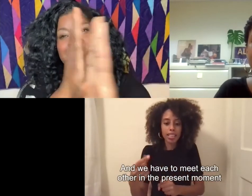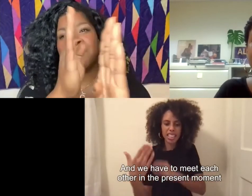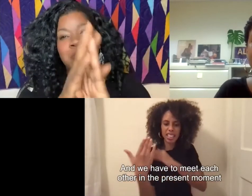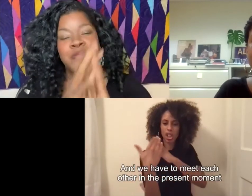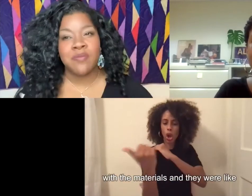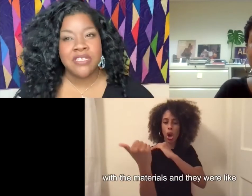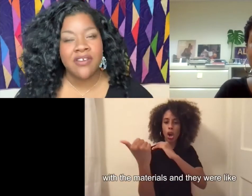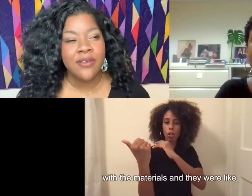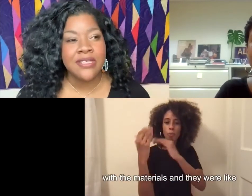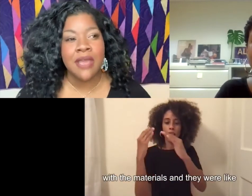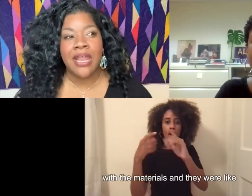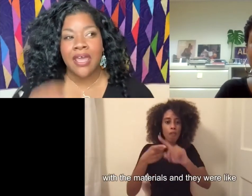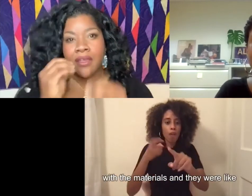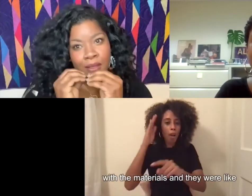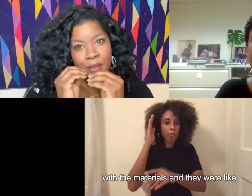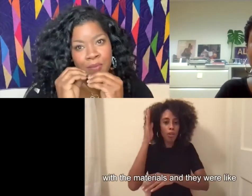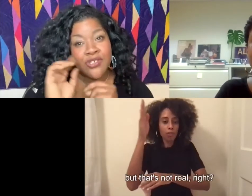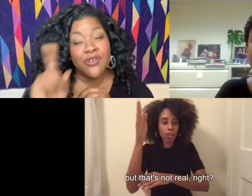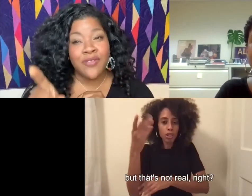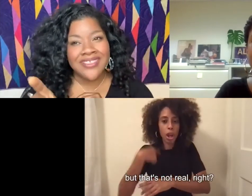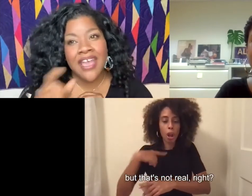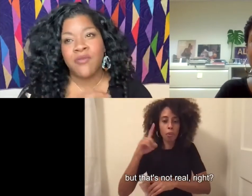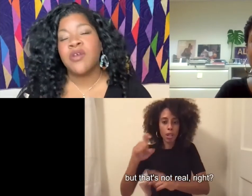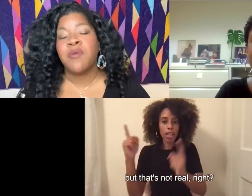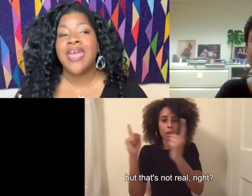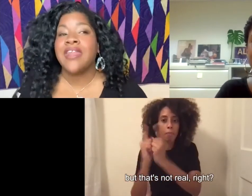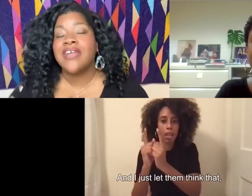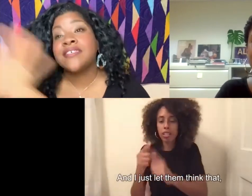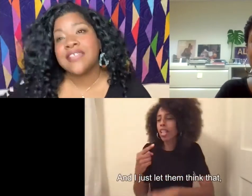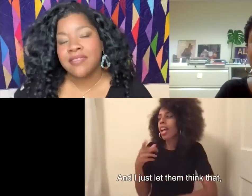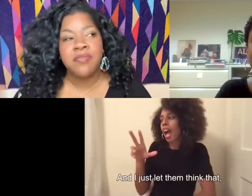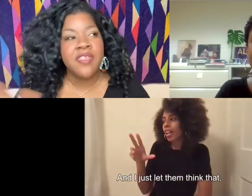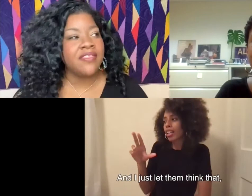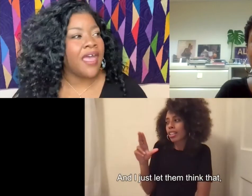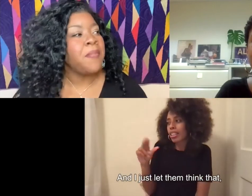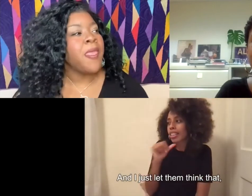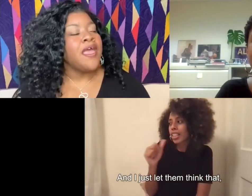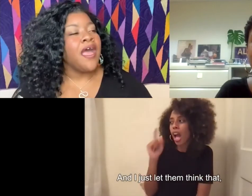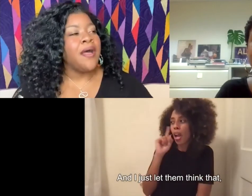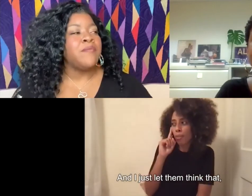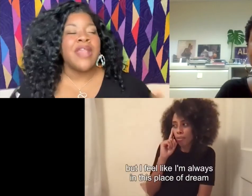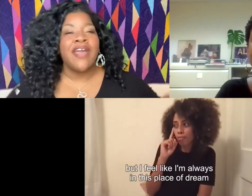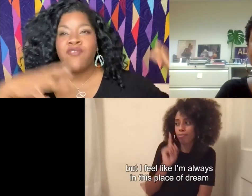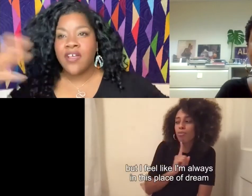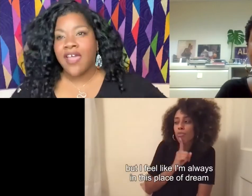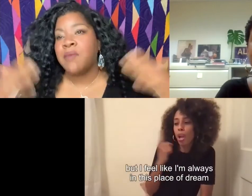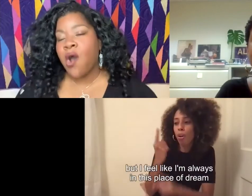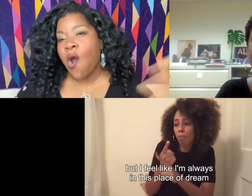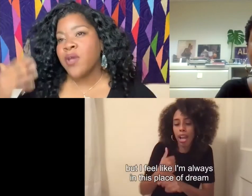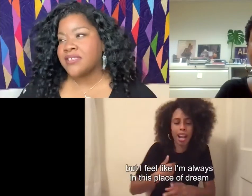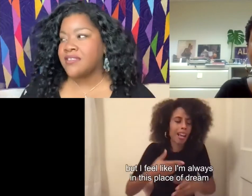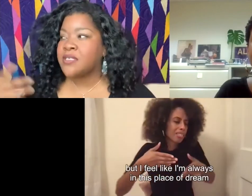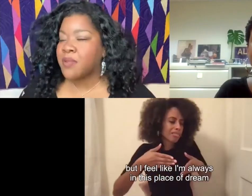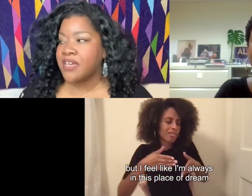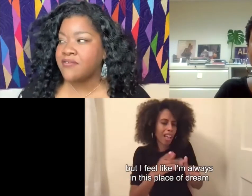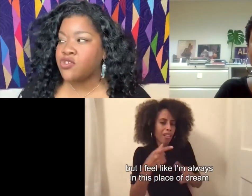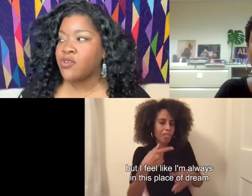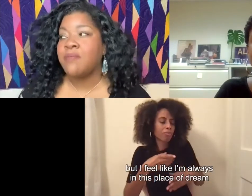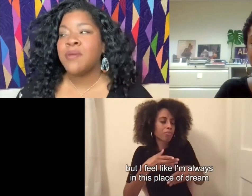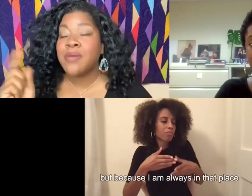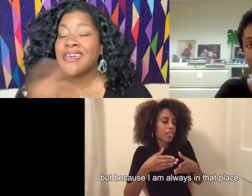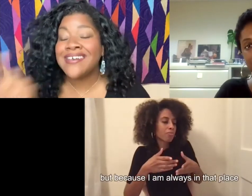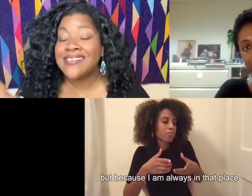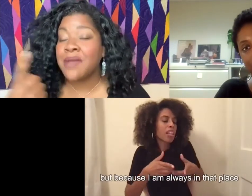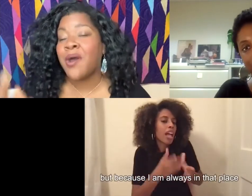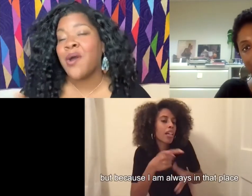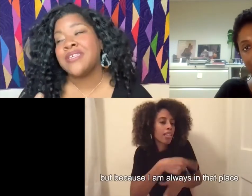the present moment with the materials. And they were like, but that's not real, right? And I just let them think that. But I feel like I'm always in this place of dream,